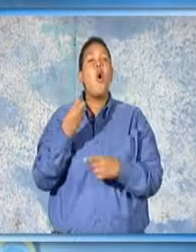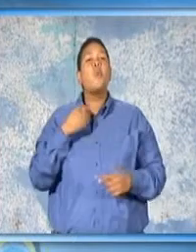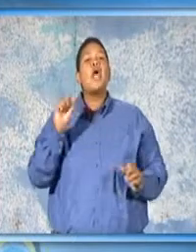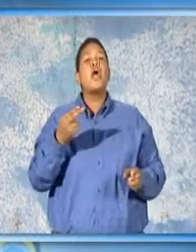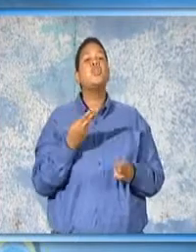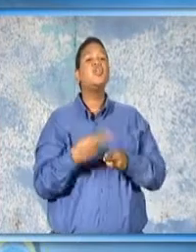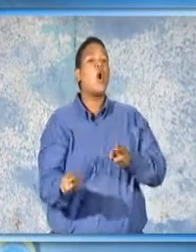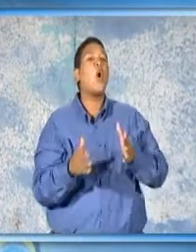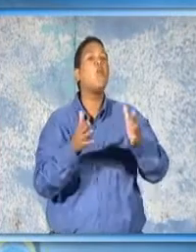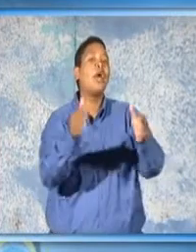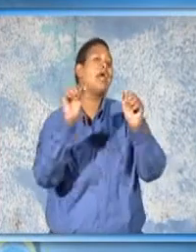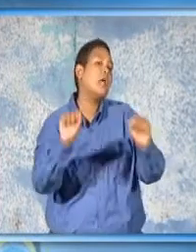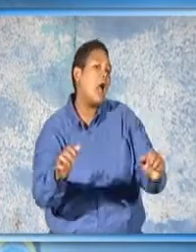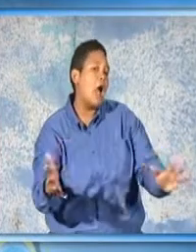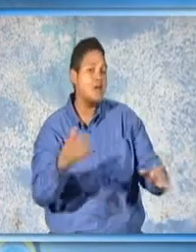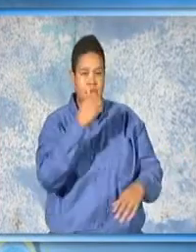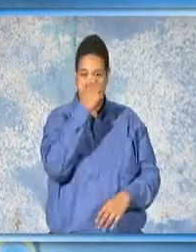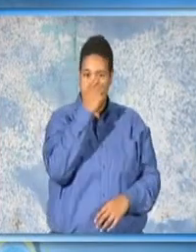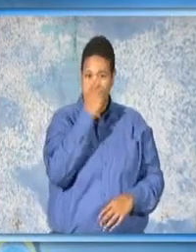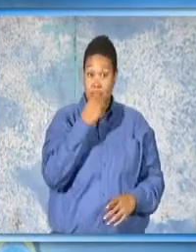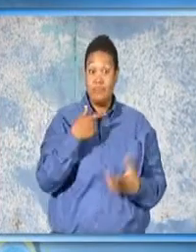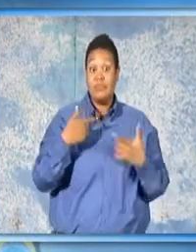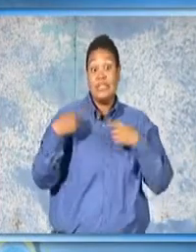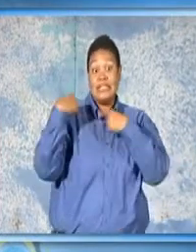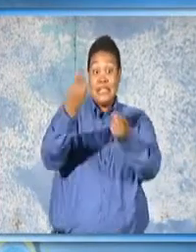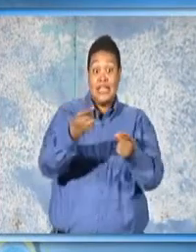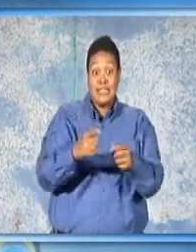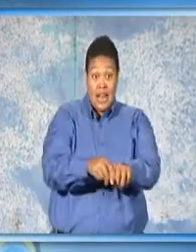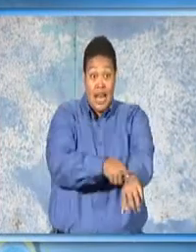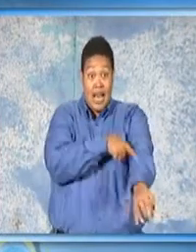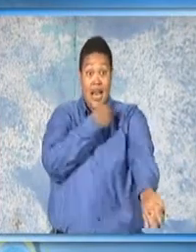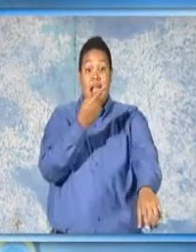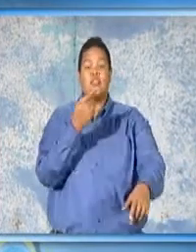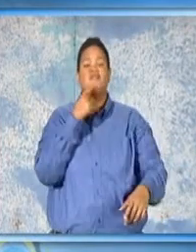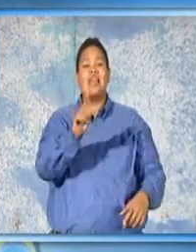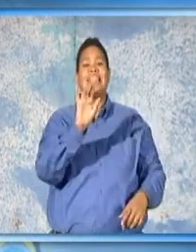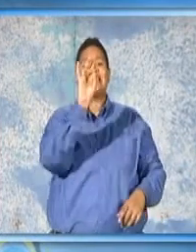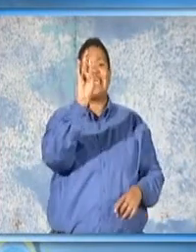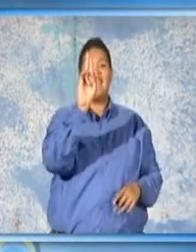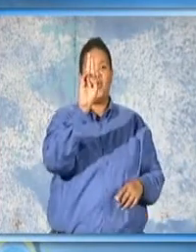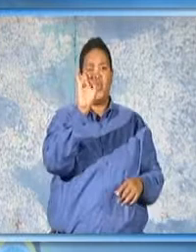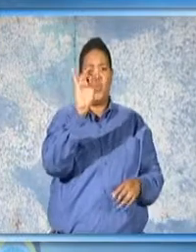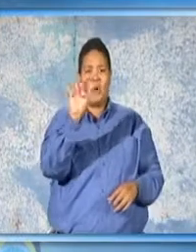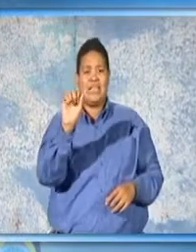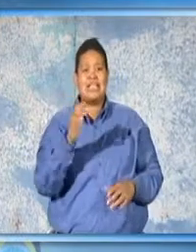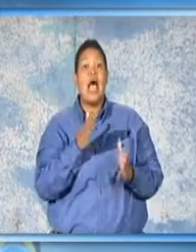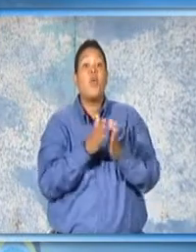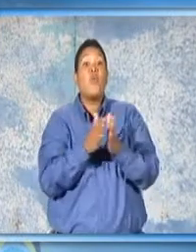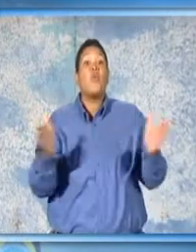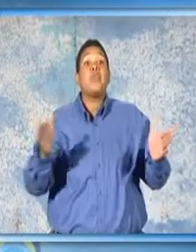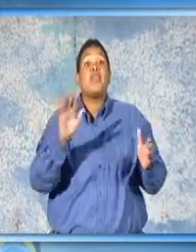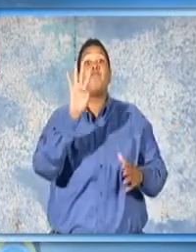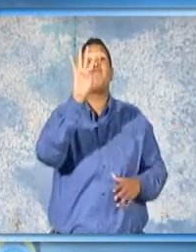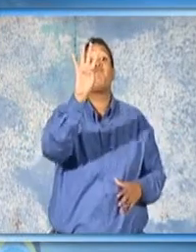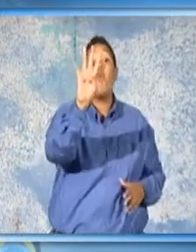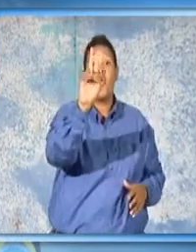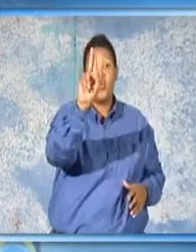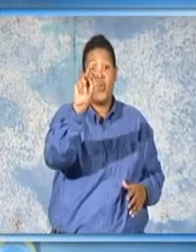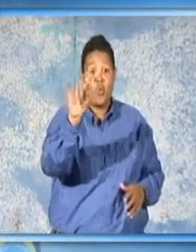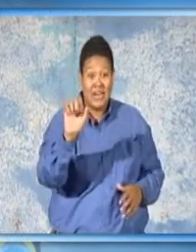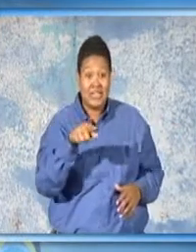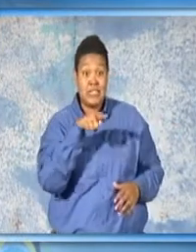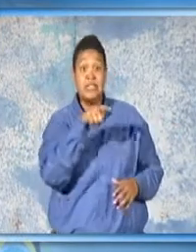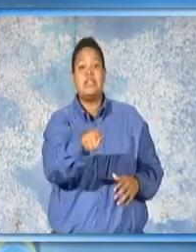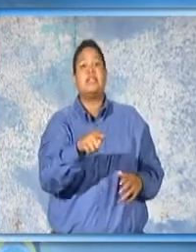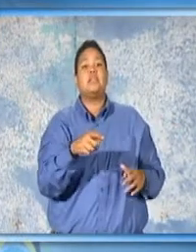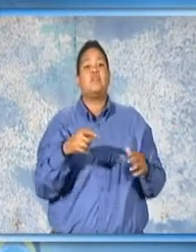shortcut. Since the length along these cubes is 7 units and the width is 4 units, this layer of cubes